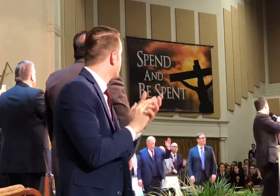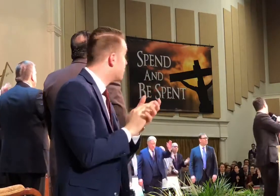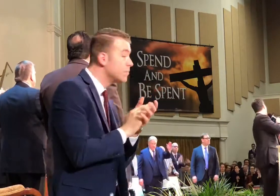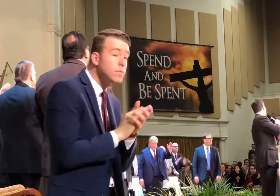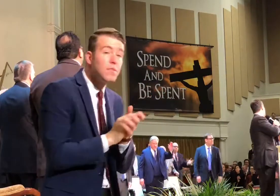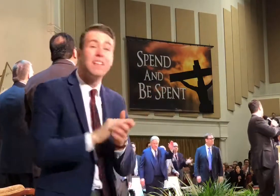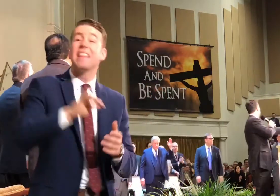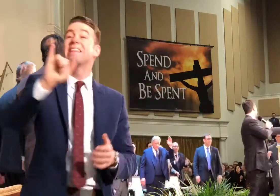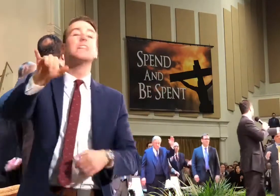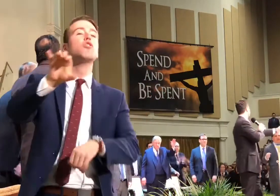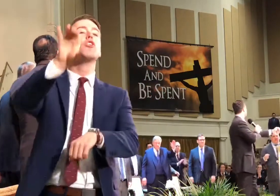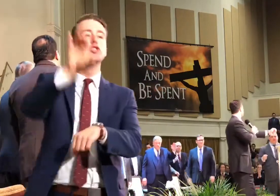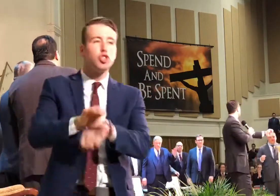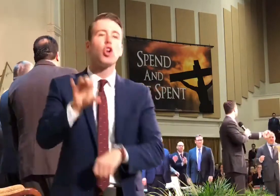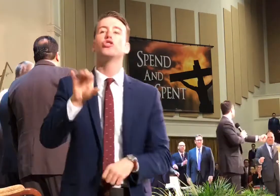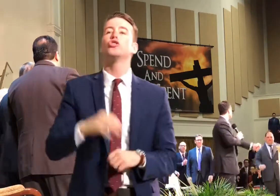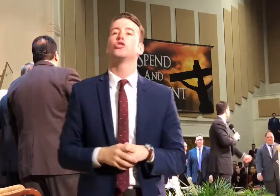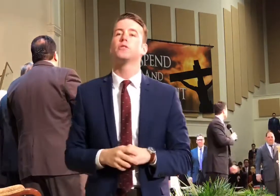It's the church.